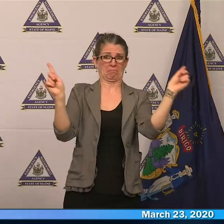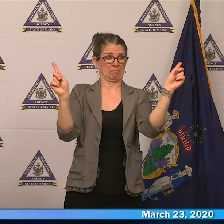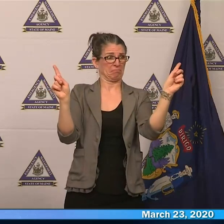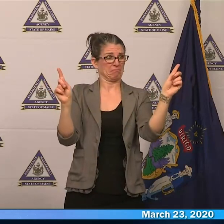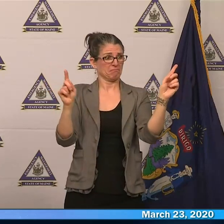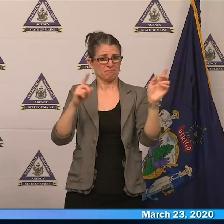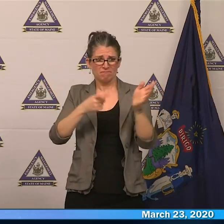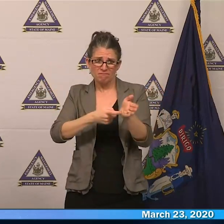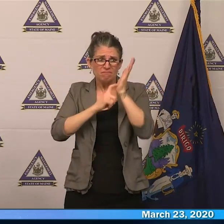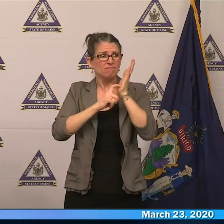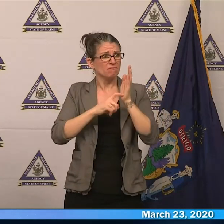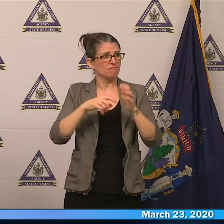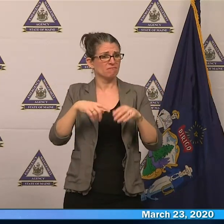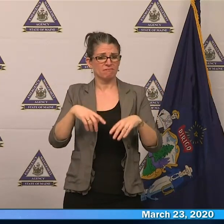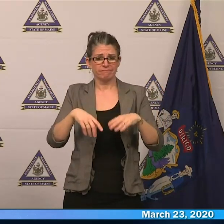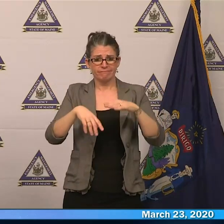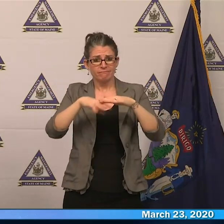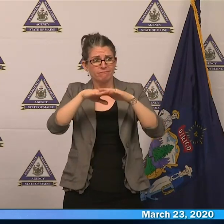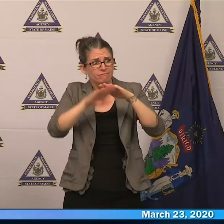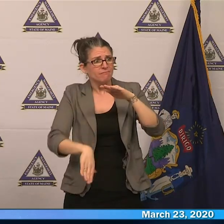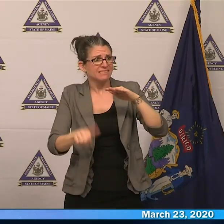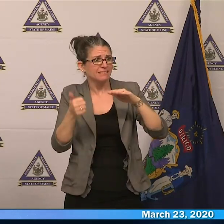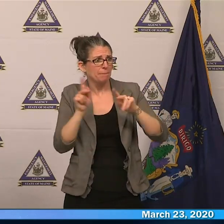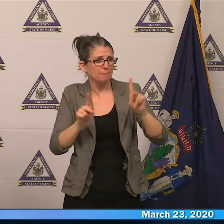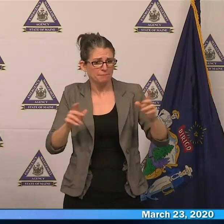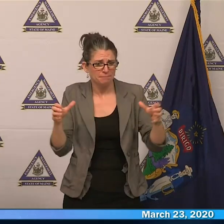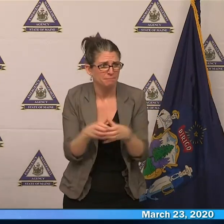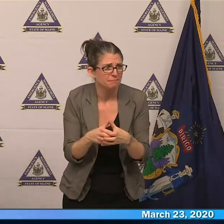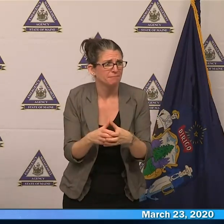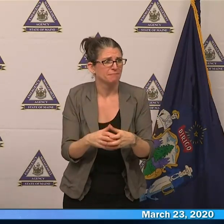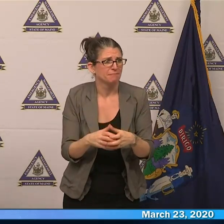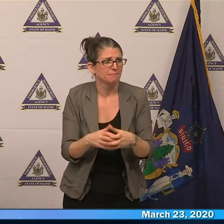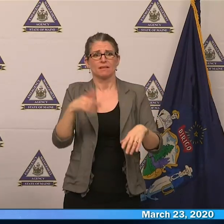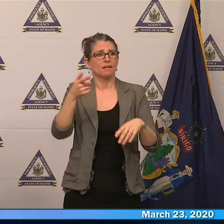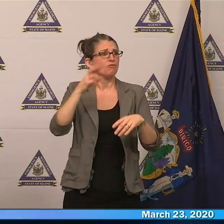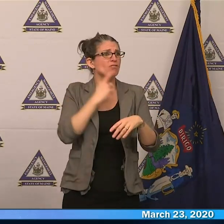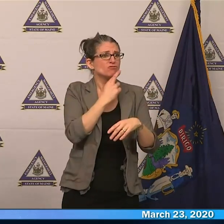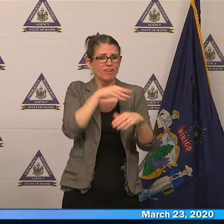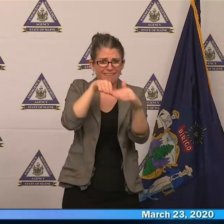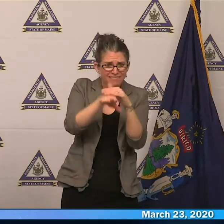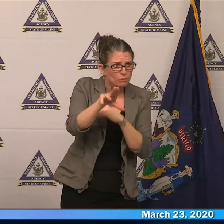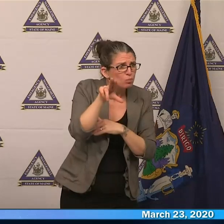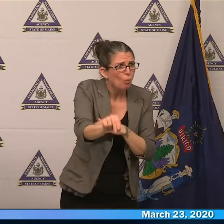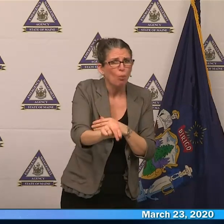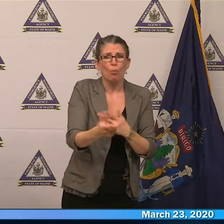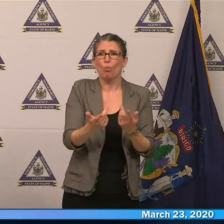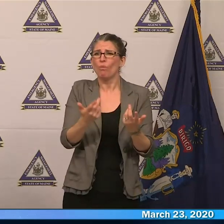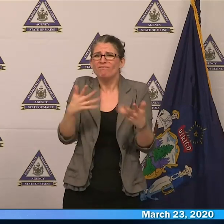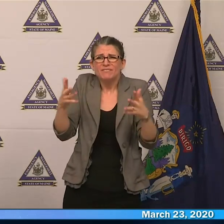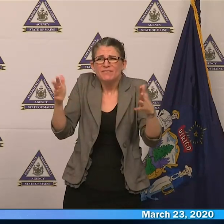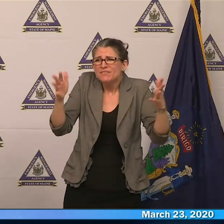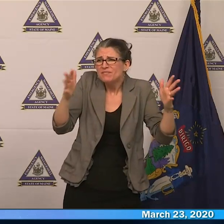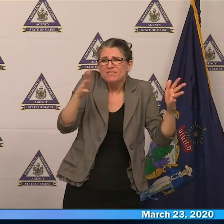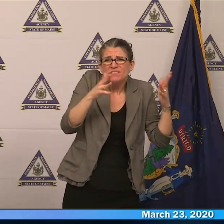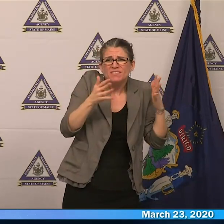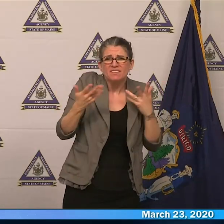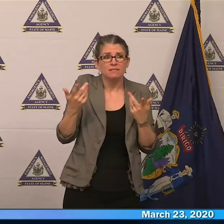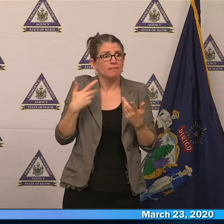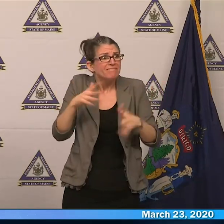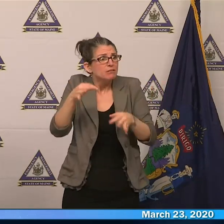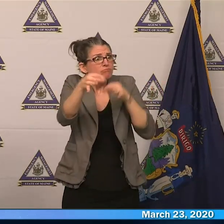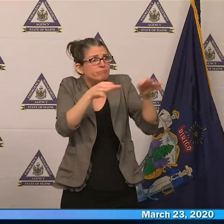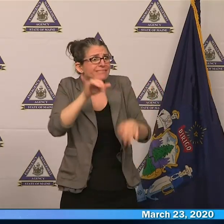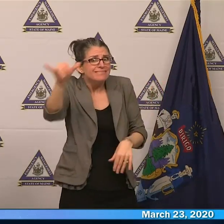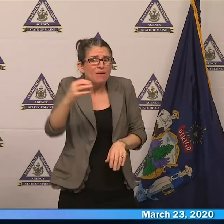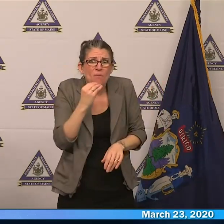that? That's the question. That's the analysis that we have to undertake. I want to be careful about it. I want us to be thoughtful about it. I'm delighted